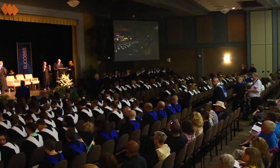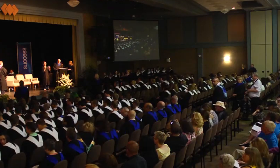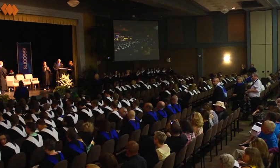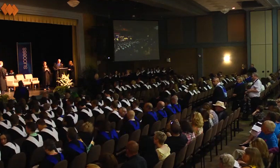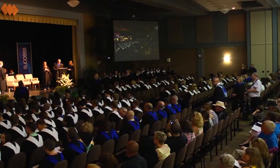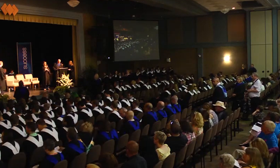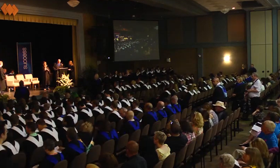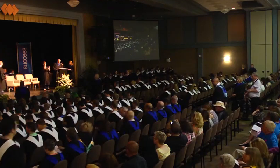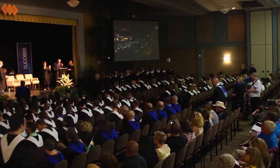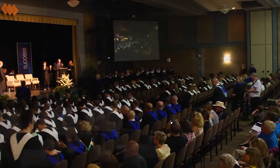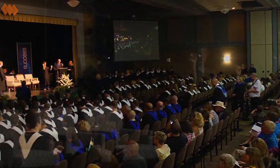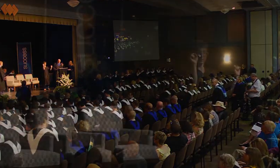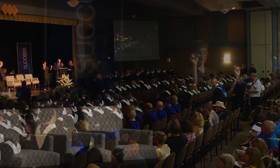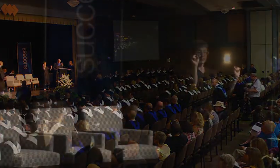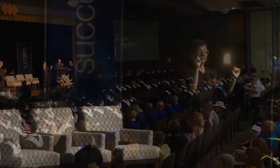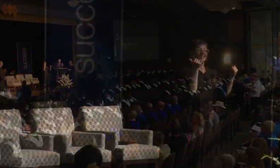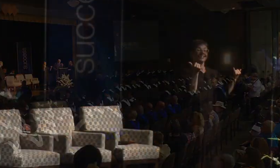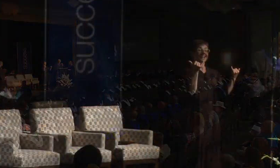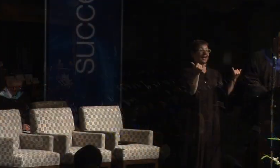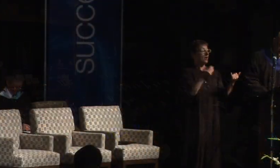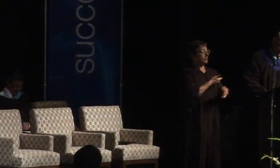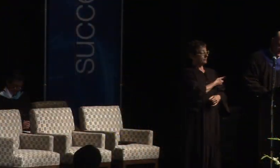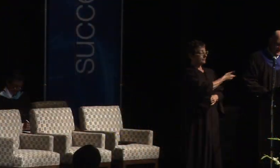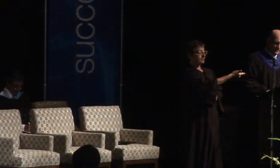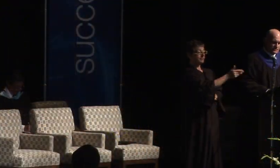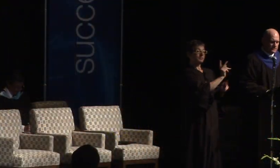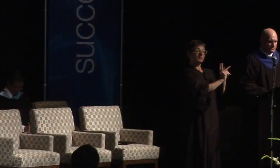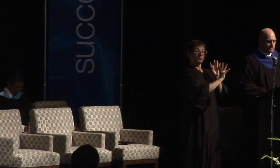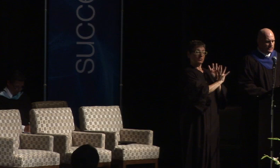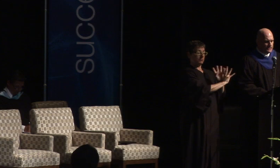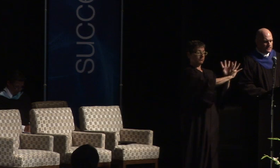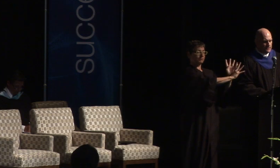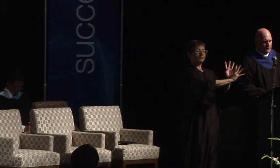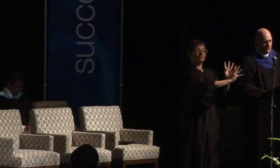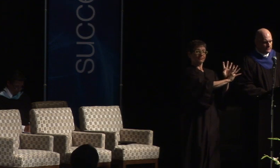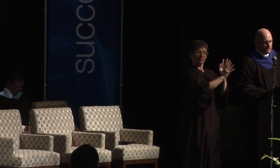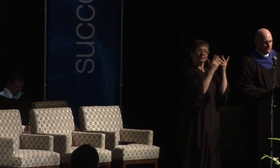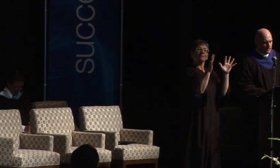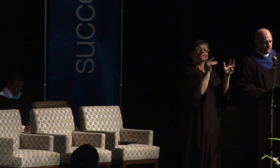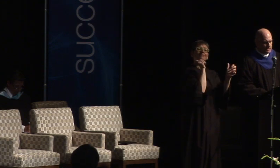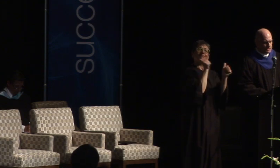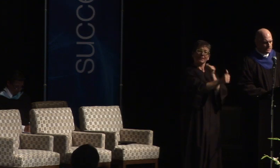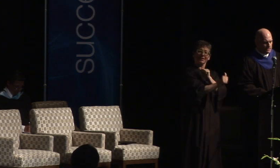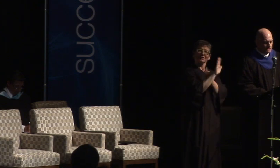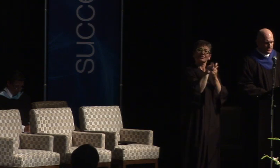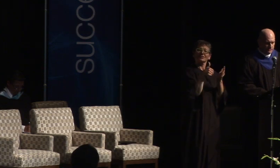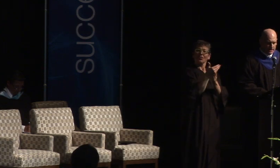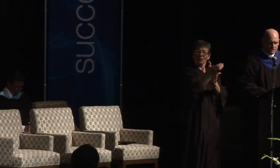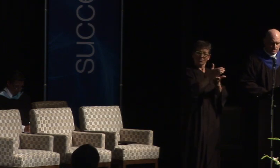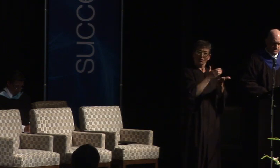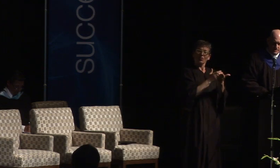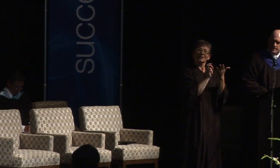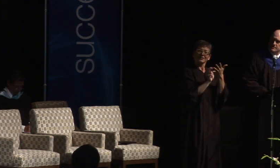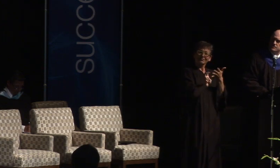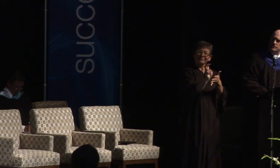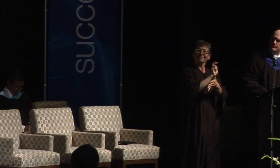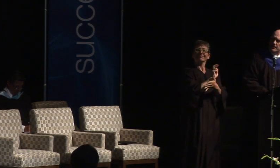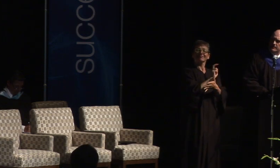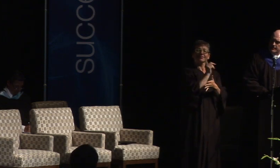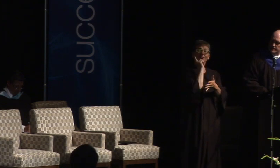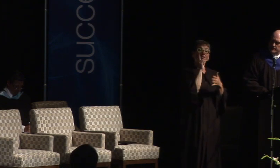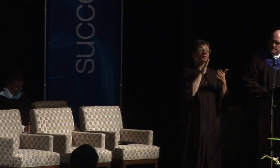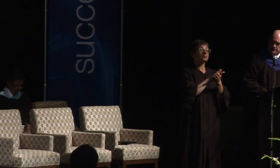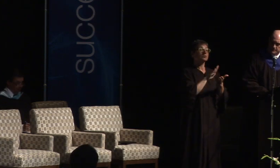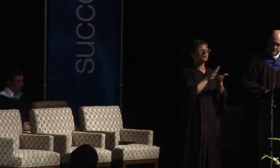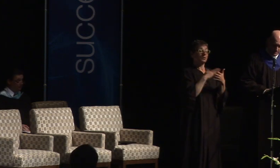Mr. President, I present to you the following candidates who have completed all the requirements for credentials in the School of